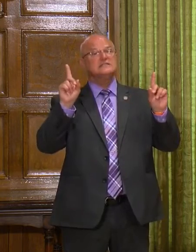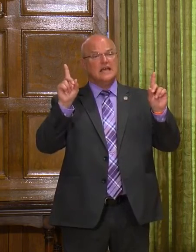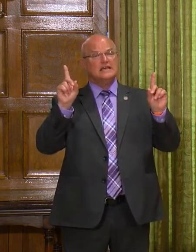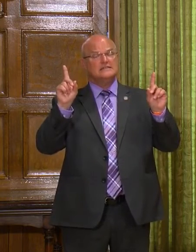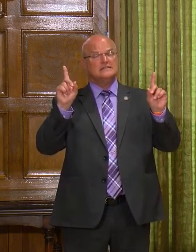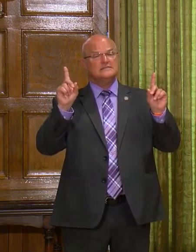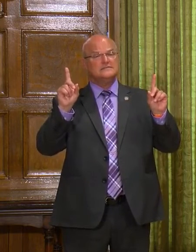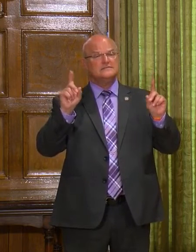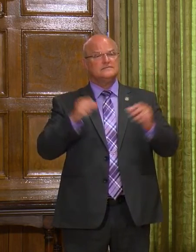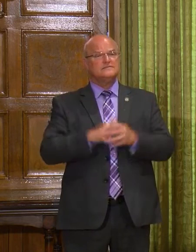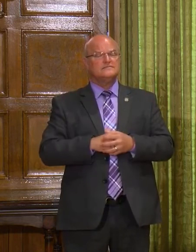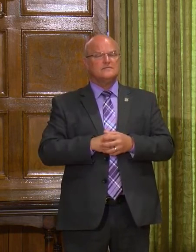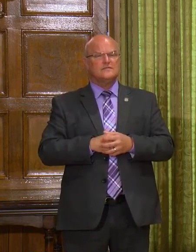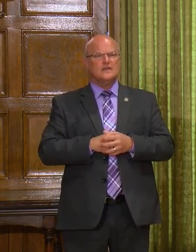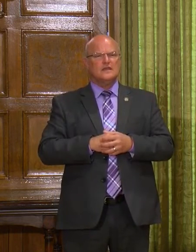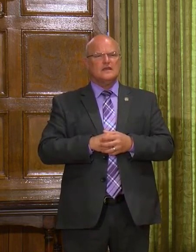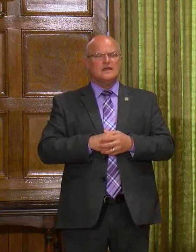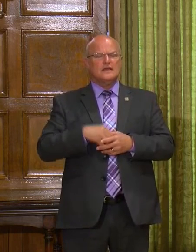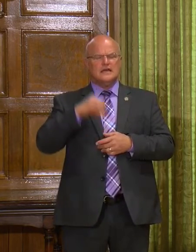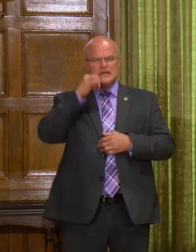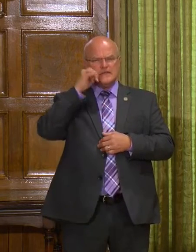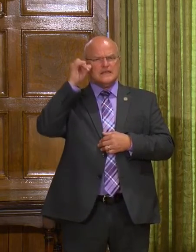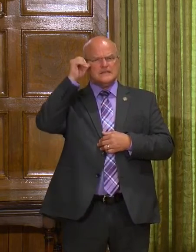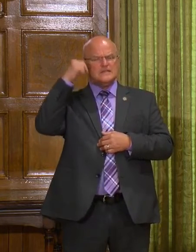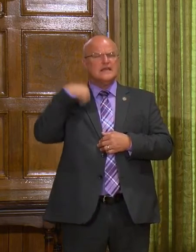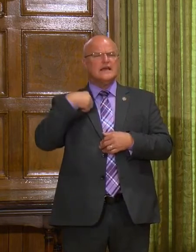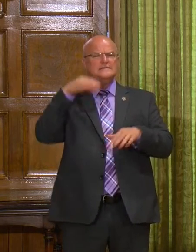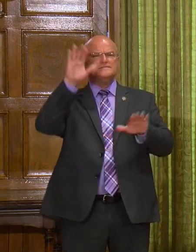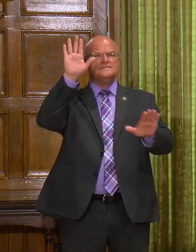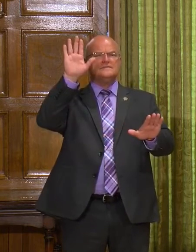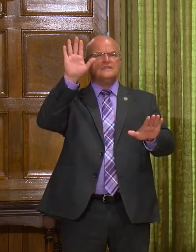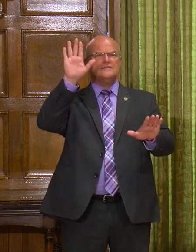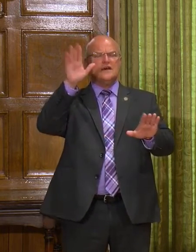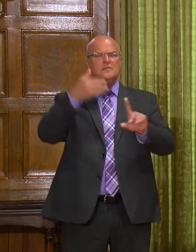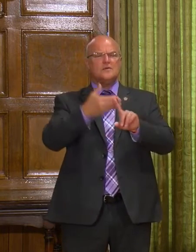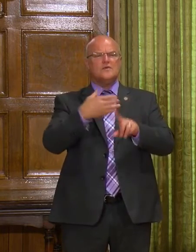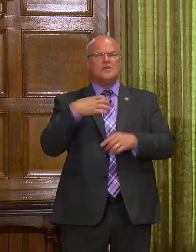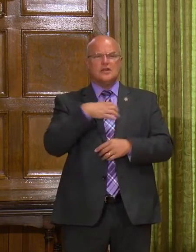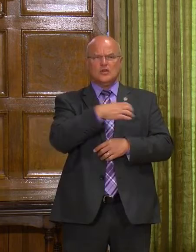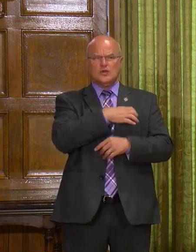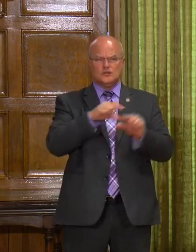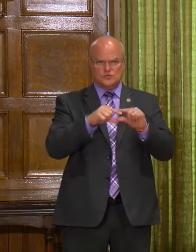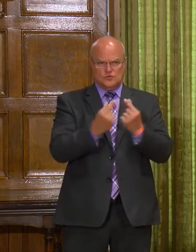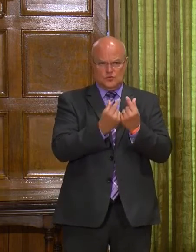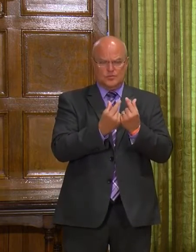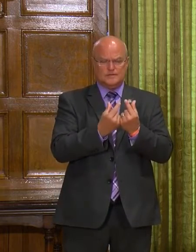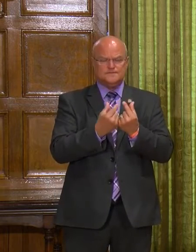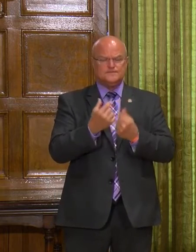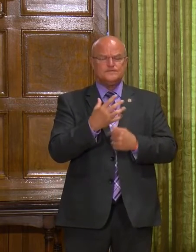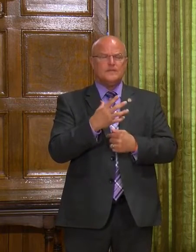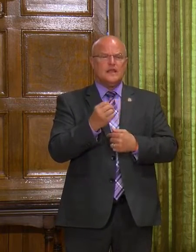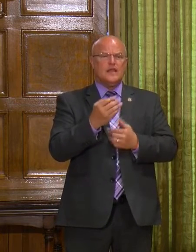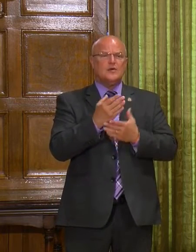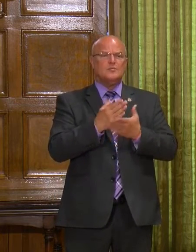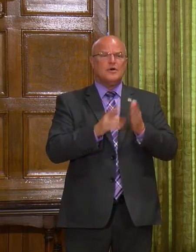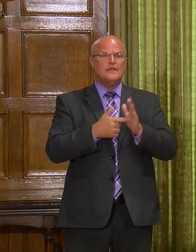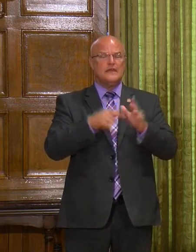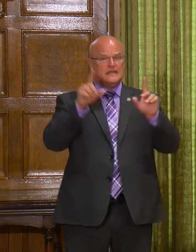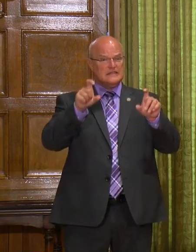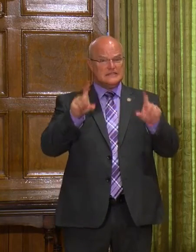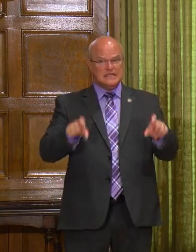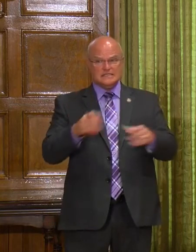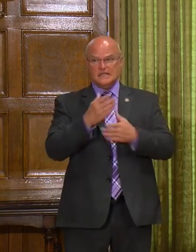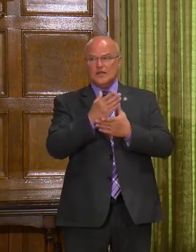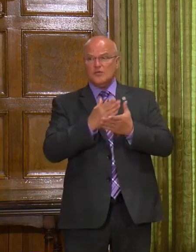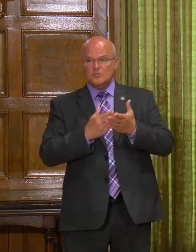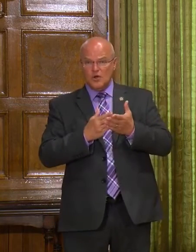as a result of that. Yesterday I testified before a congressional hearing, and part of it was our testing,